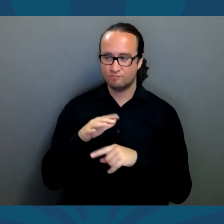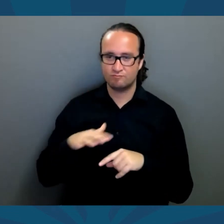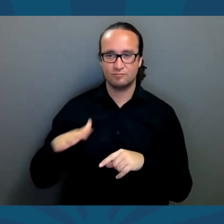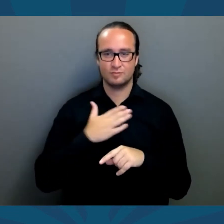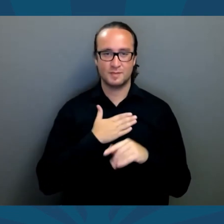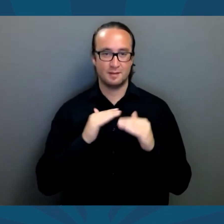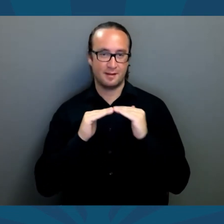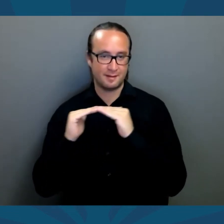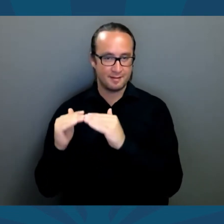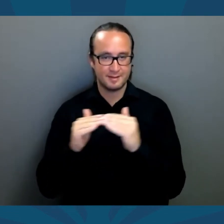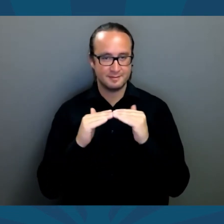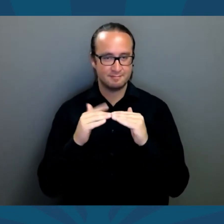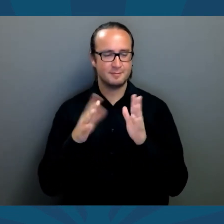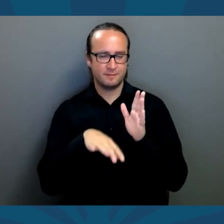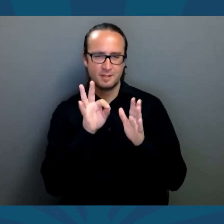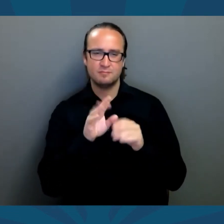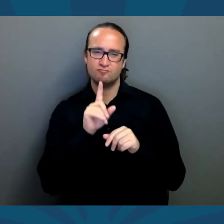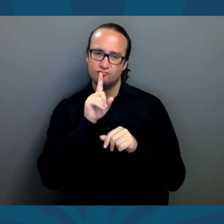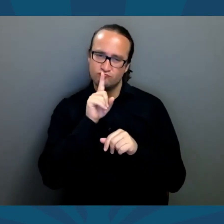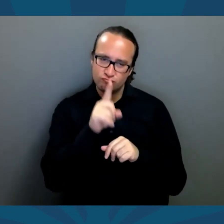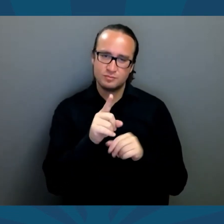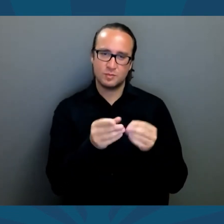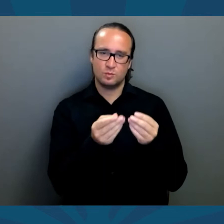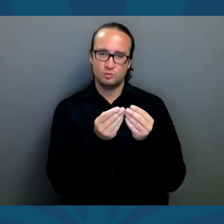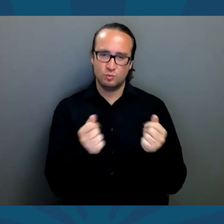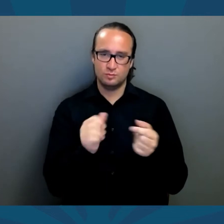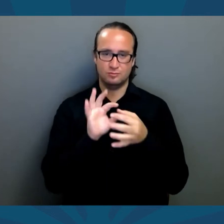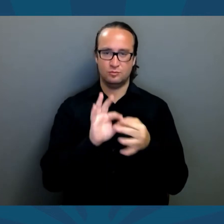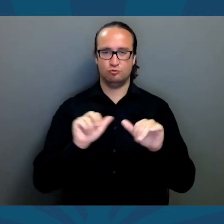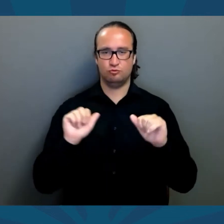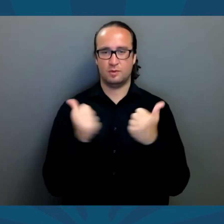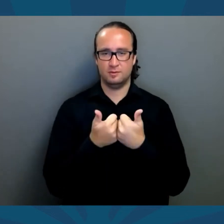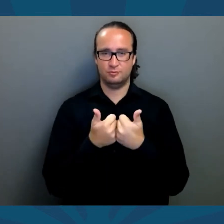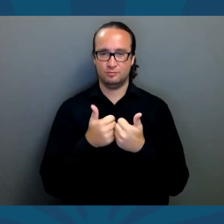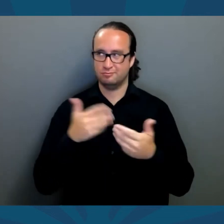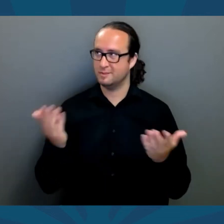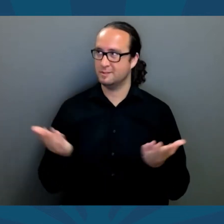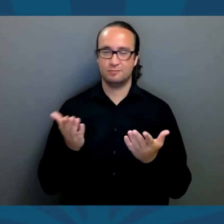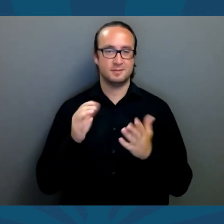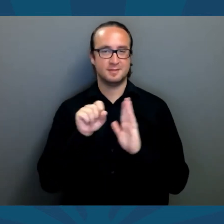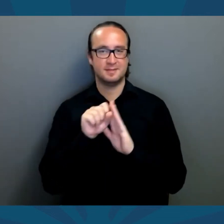colleagues and pragmatic solutions to the challenges confronting our state.